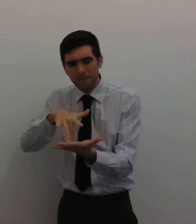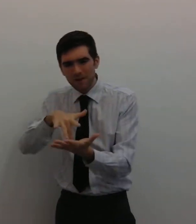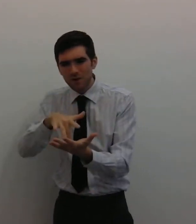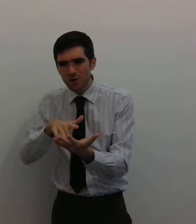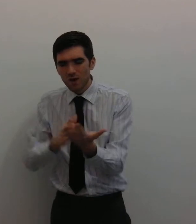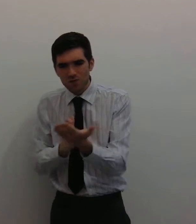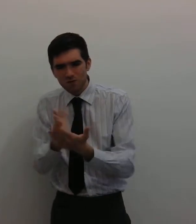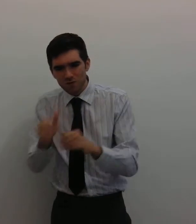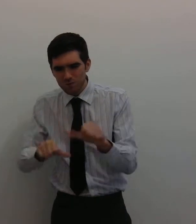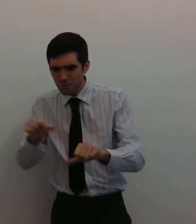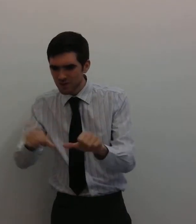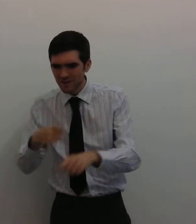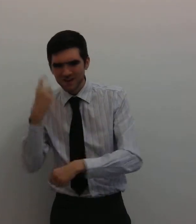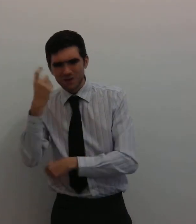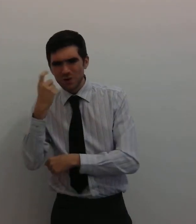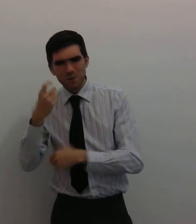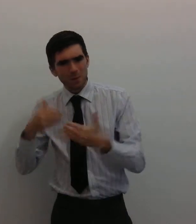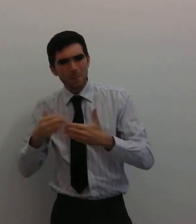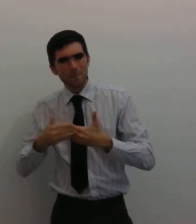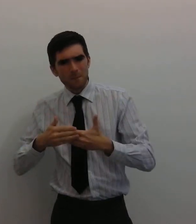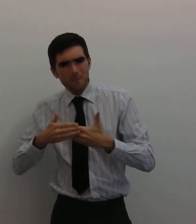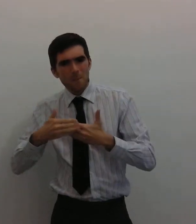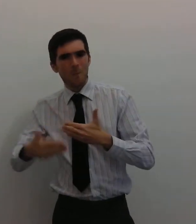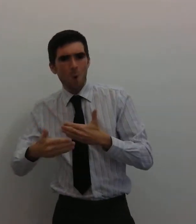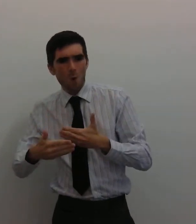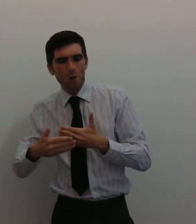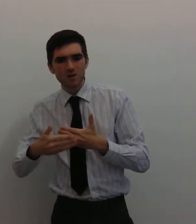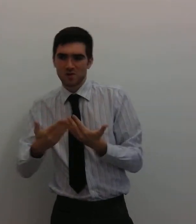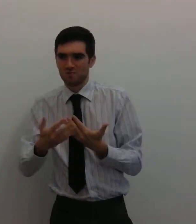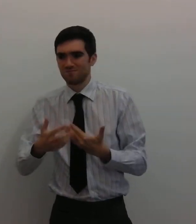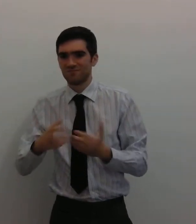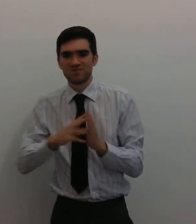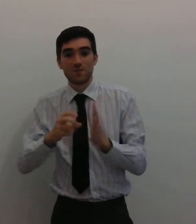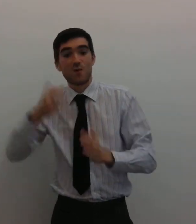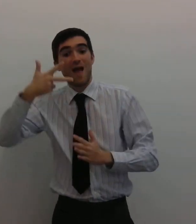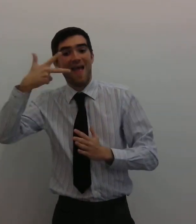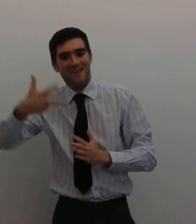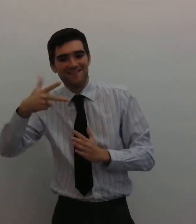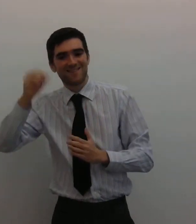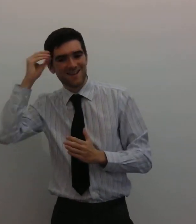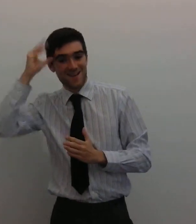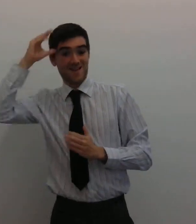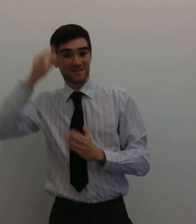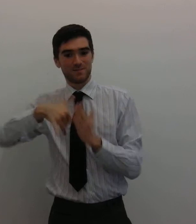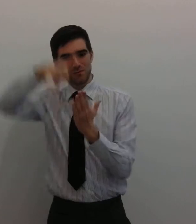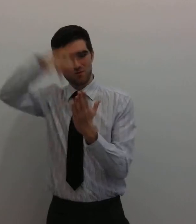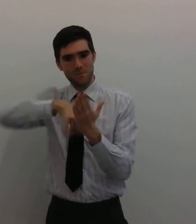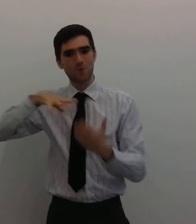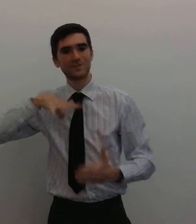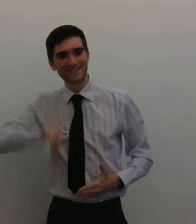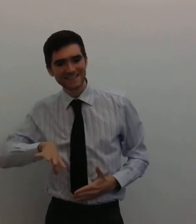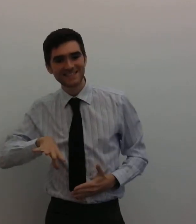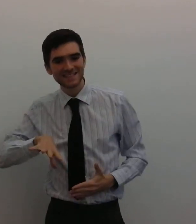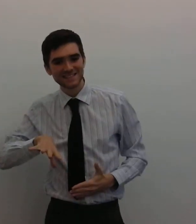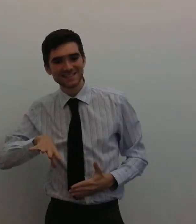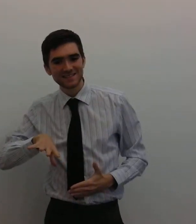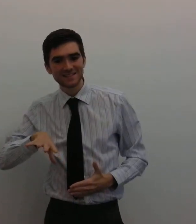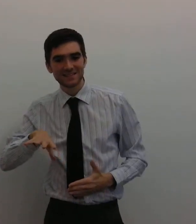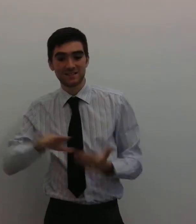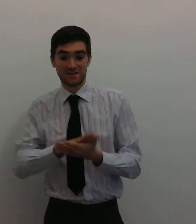a little bit more to the matter and we're going to need 8 expert reports. That means probably an up in the